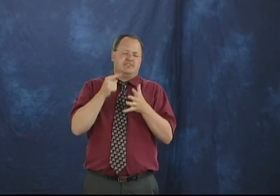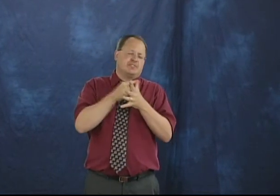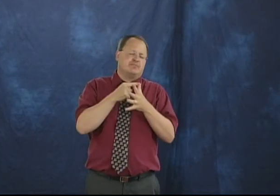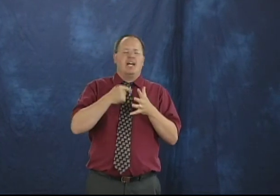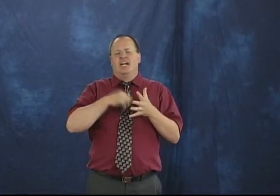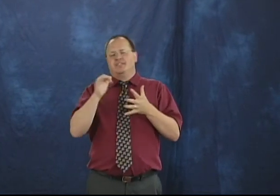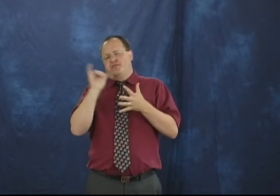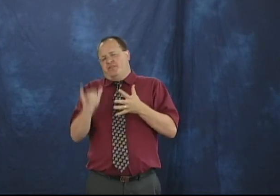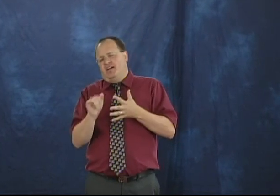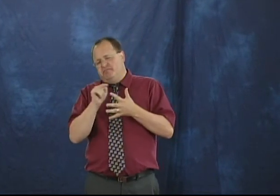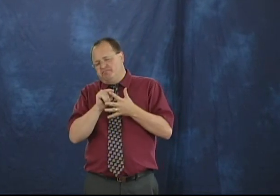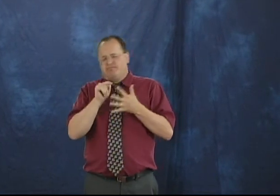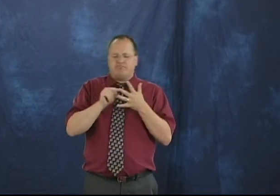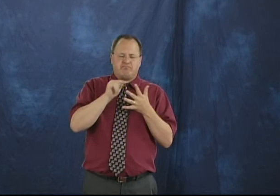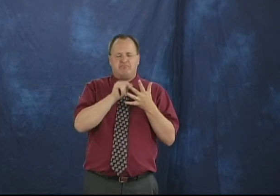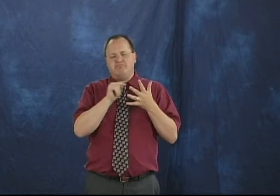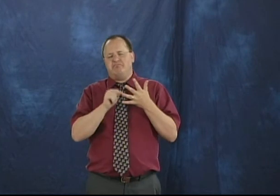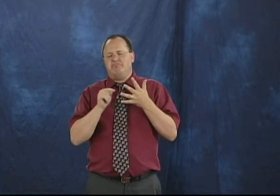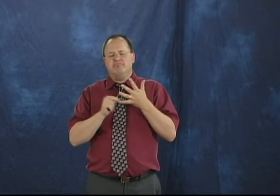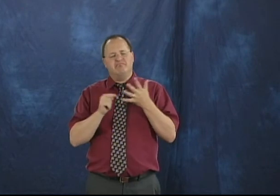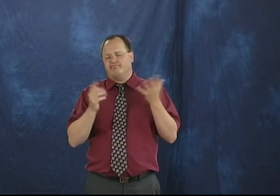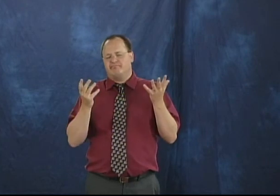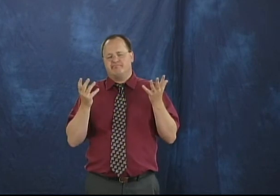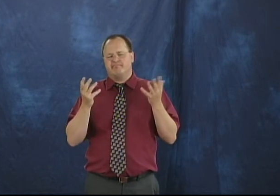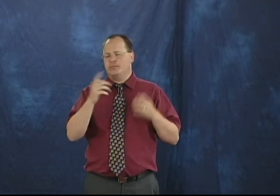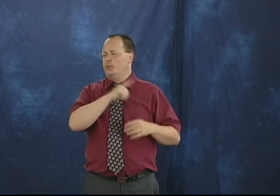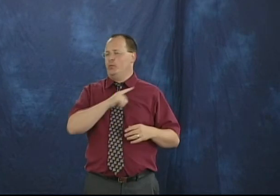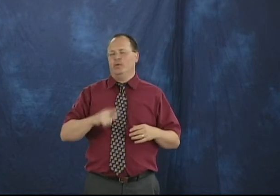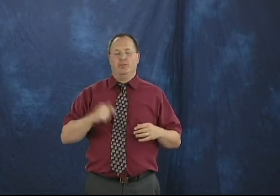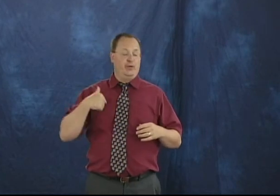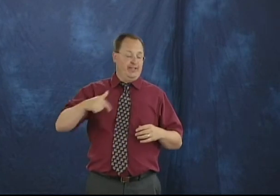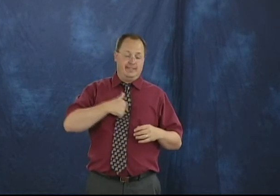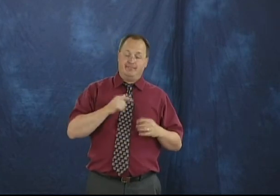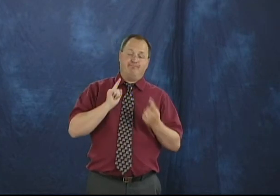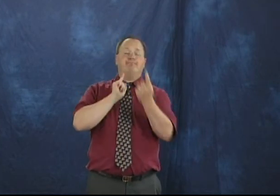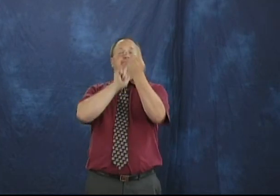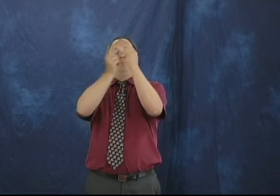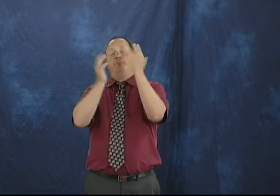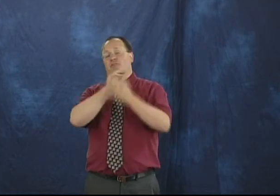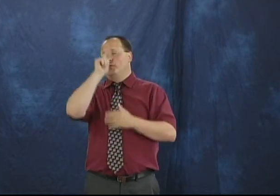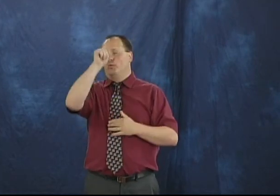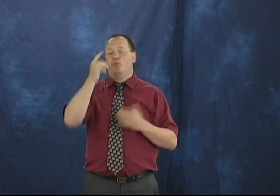We cannot come before you claiming anything in and of ourselves.